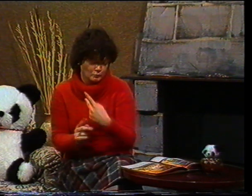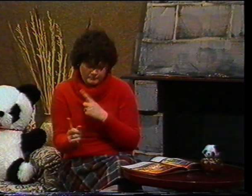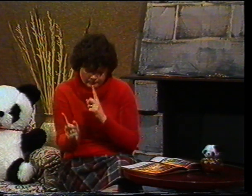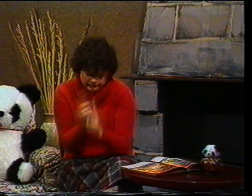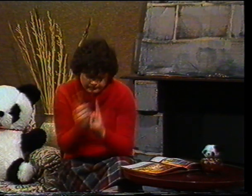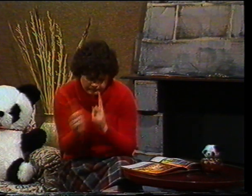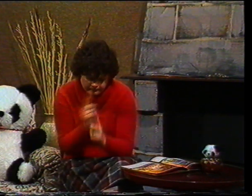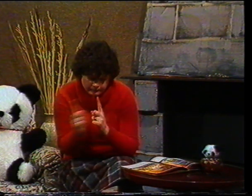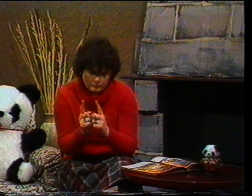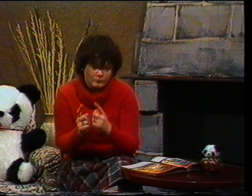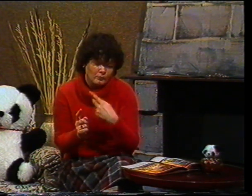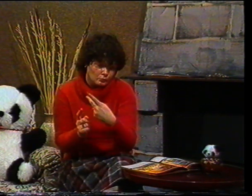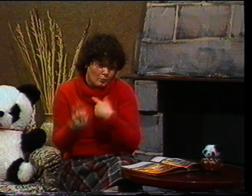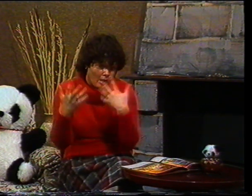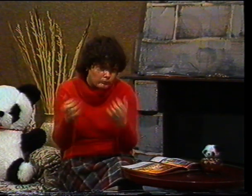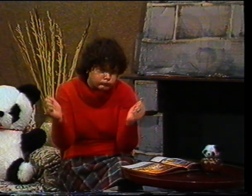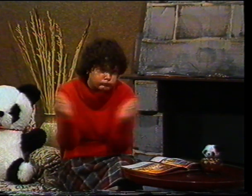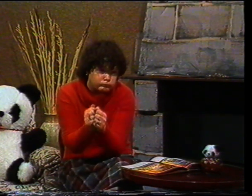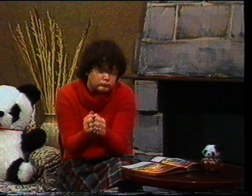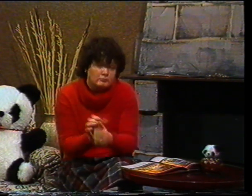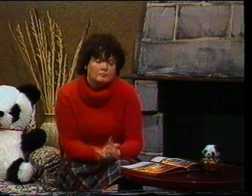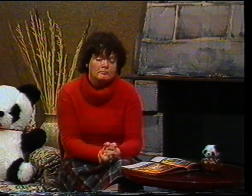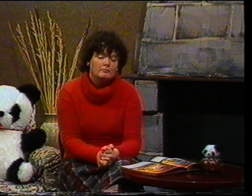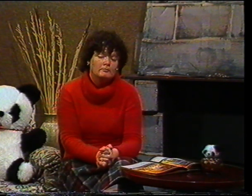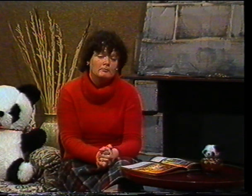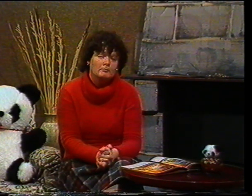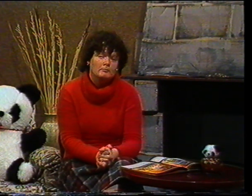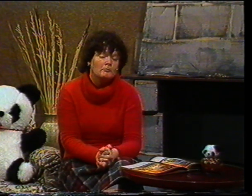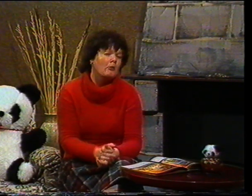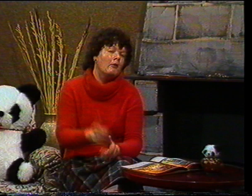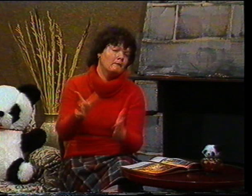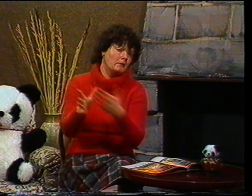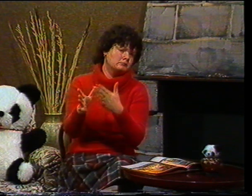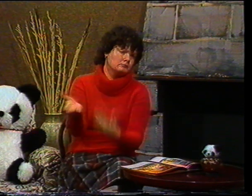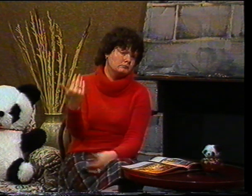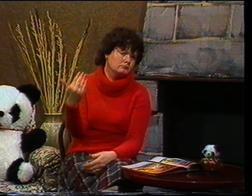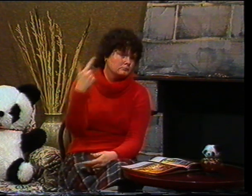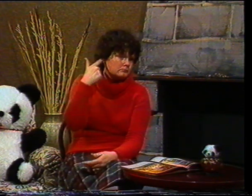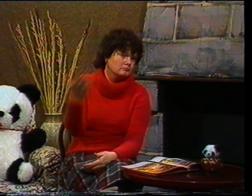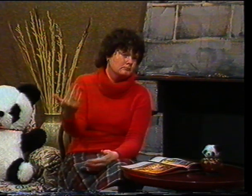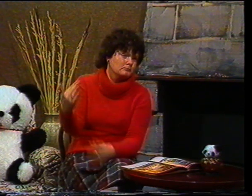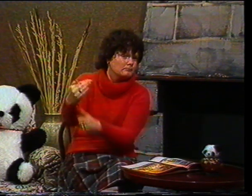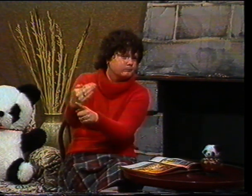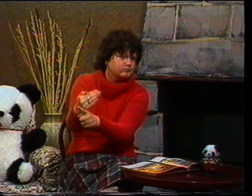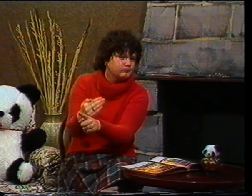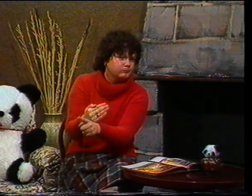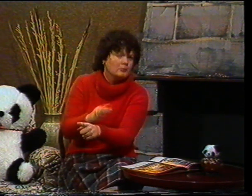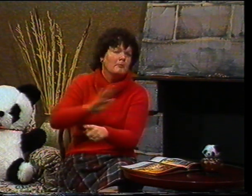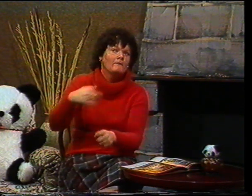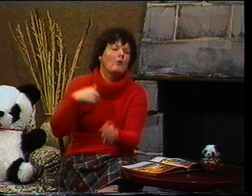If the two of us talk and come to some agreement... Oh, wait, first, let's hear your side of the thing before